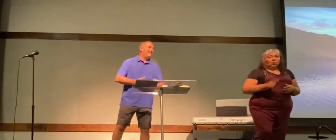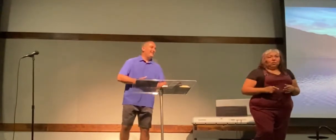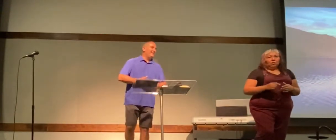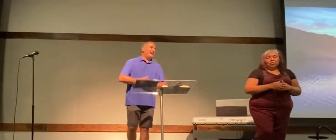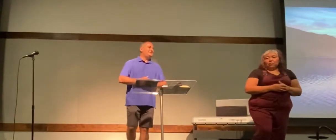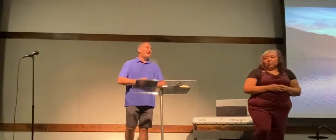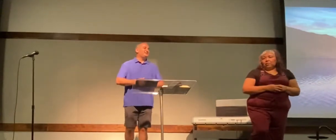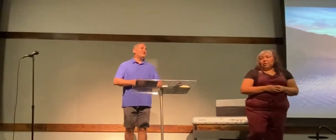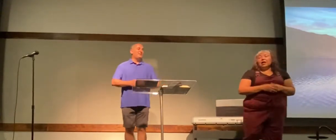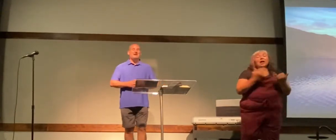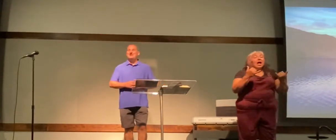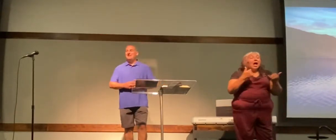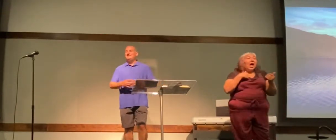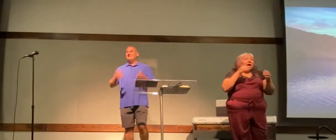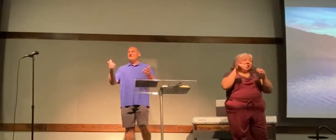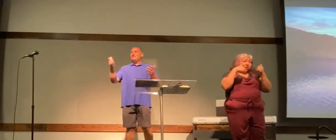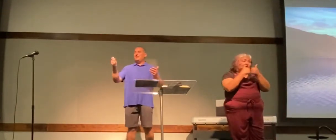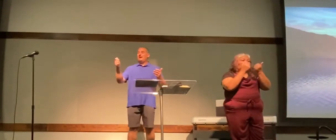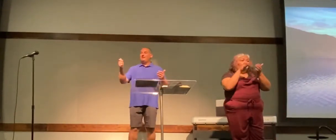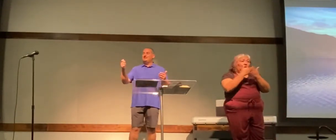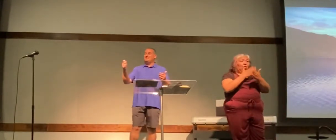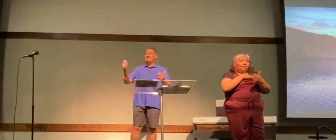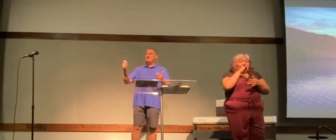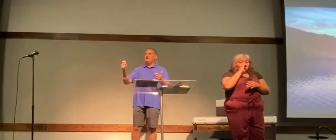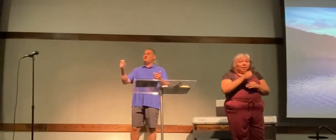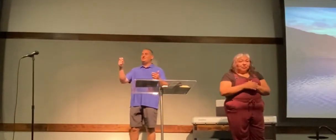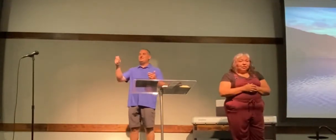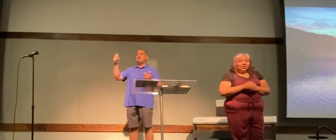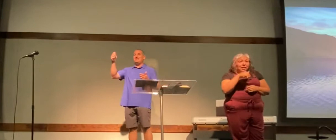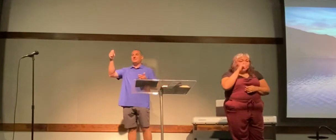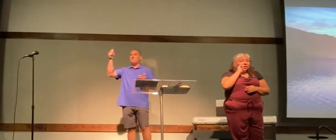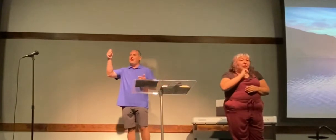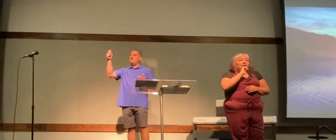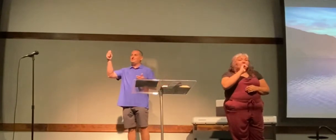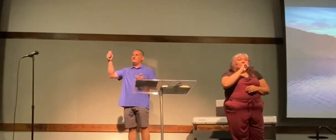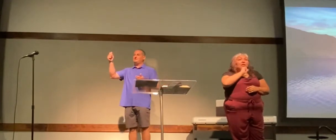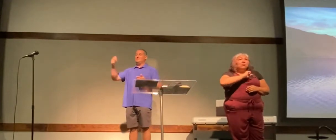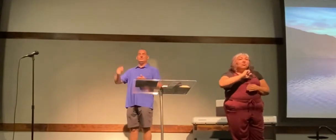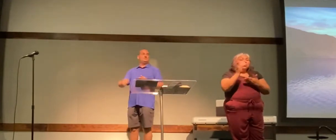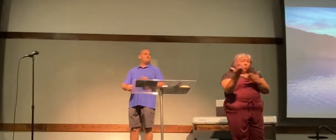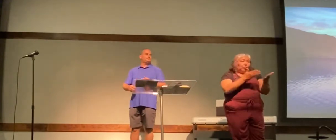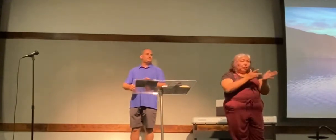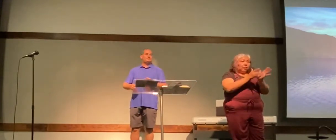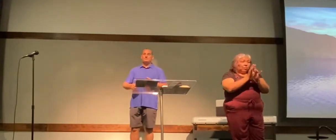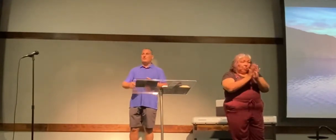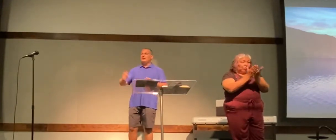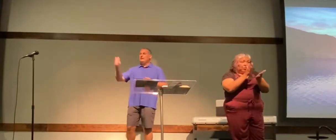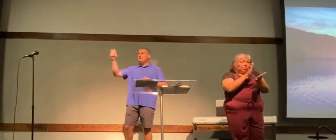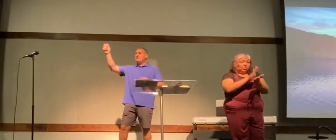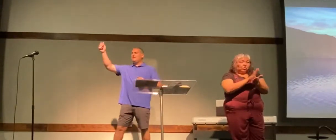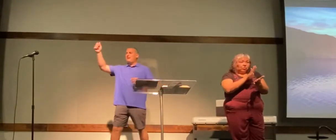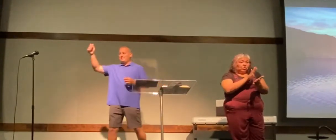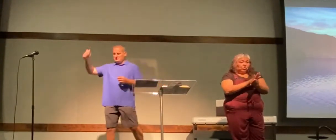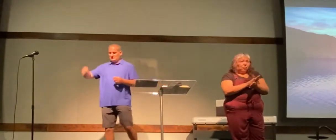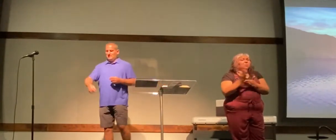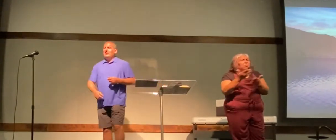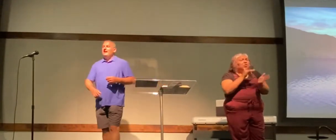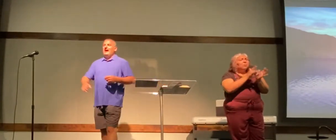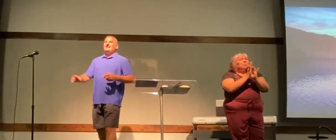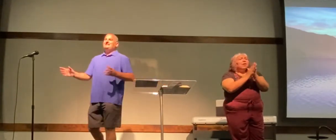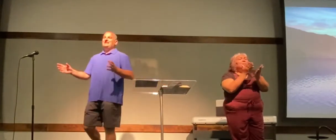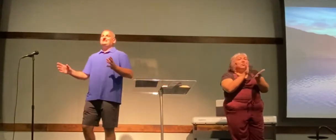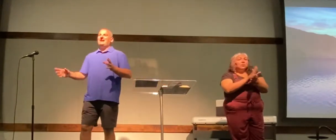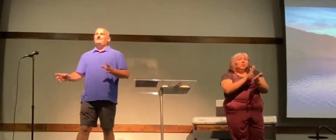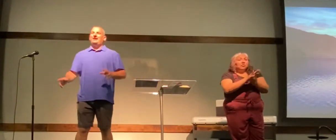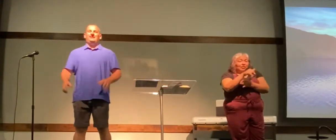Right? I challenged all my kids, these teenagers, to take their Bibles to school. Take your Bibles to school.